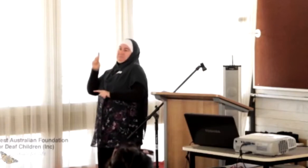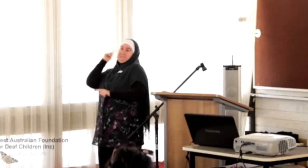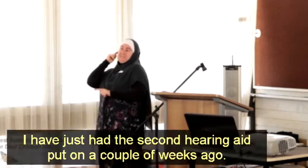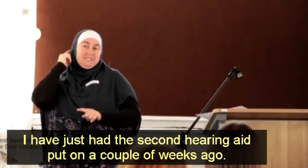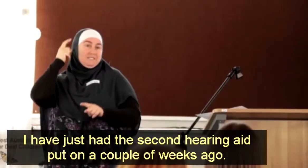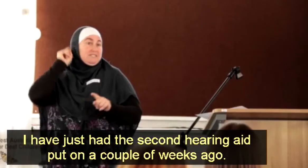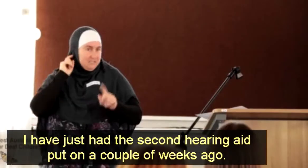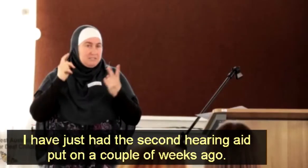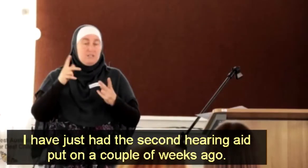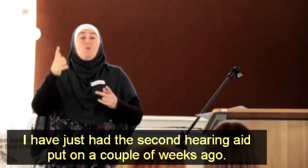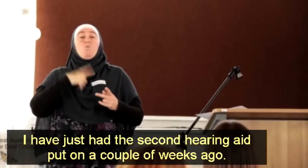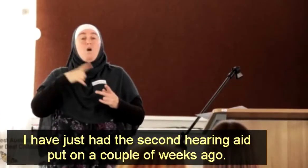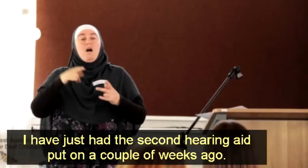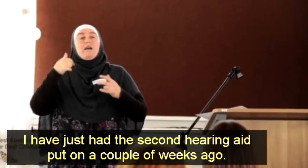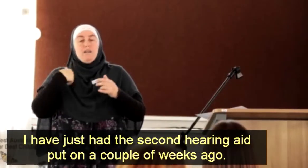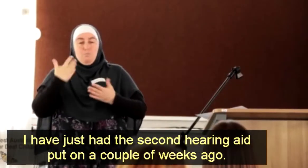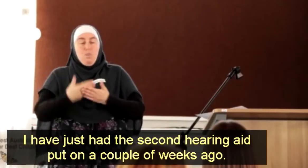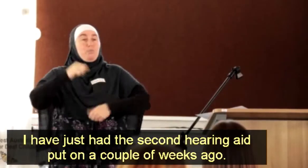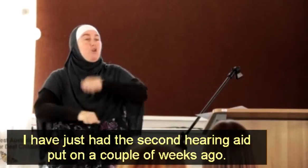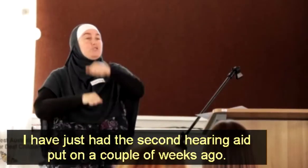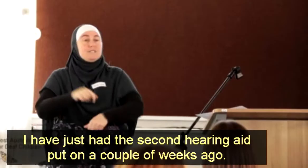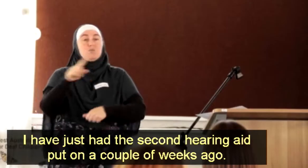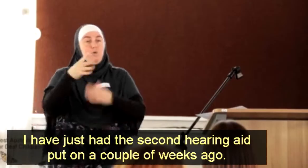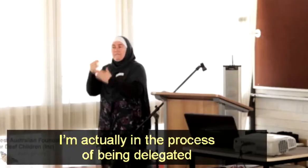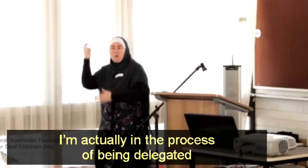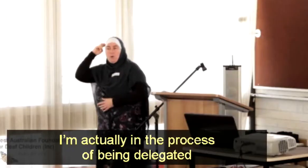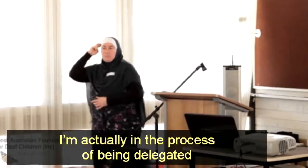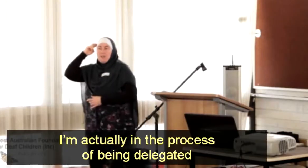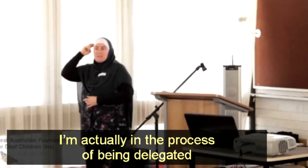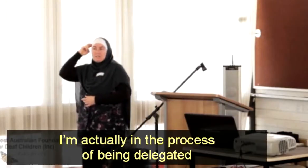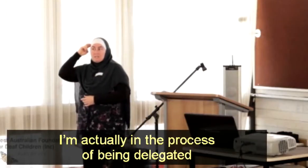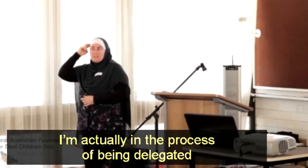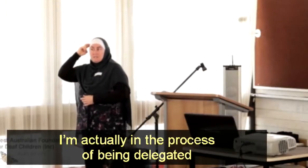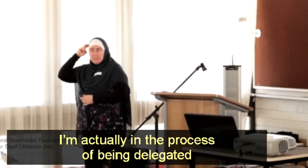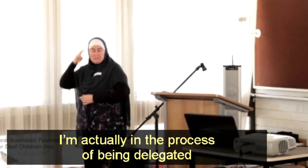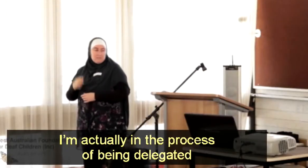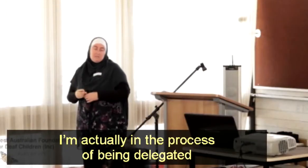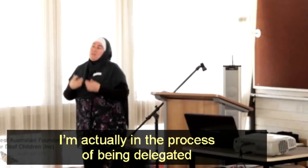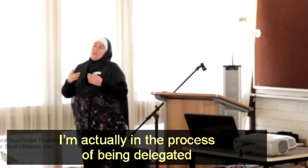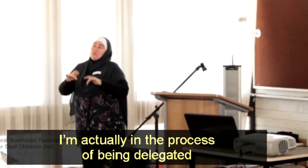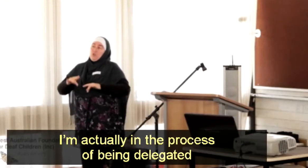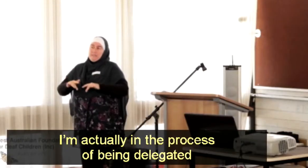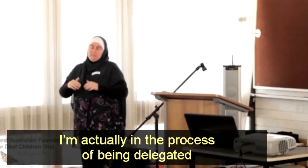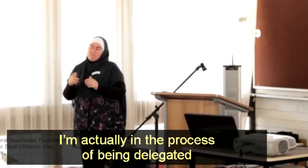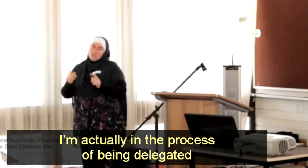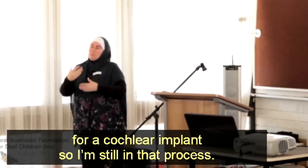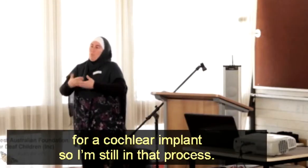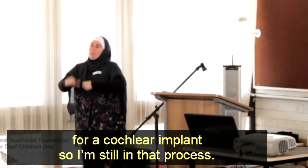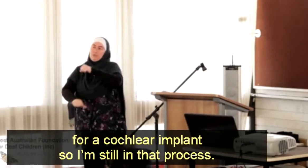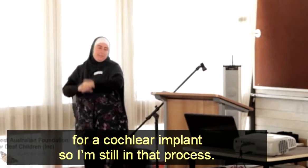I've just had the 2nd hearing aid put on a couple of weeks ago. I'm actually in the process of being delegated for a cochlear implant,